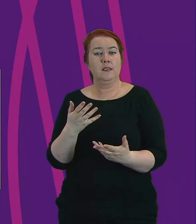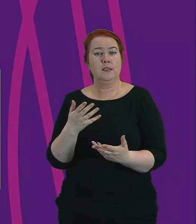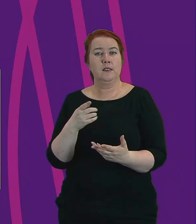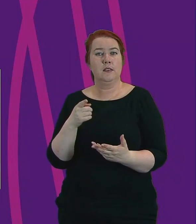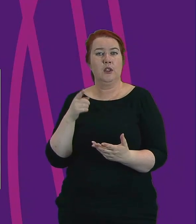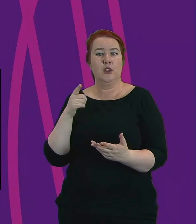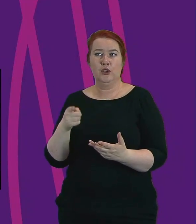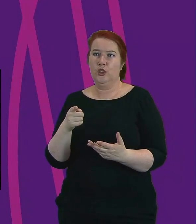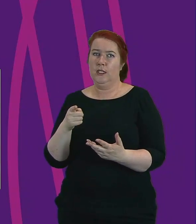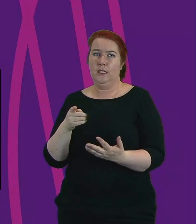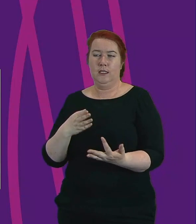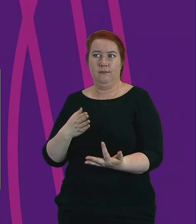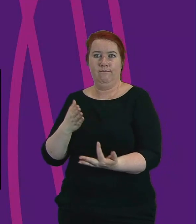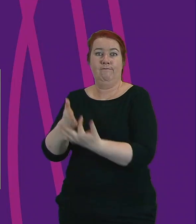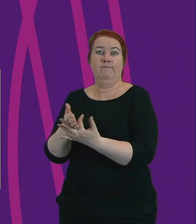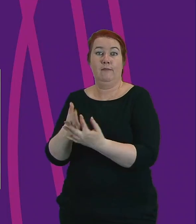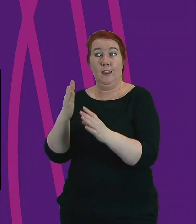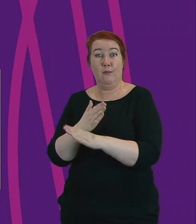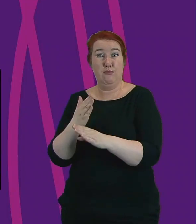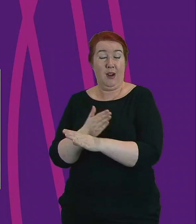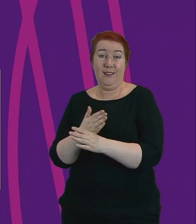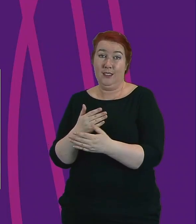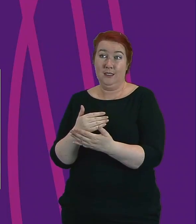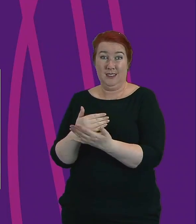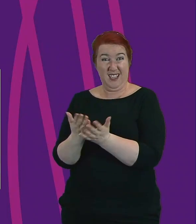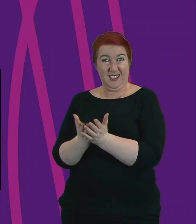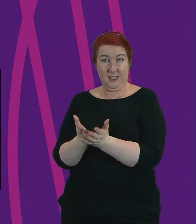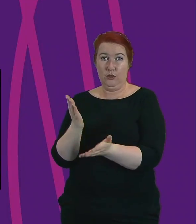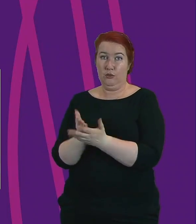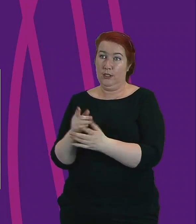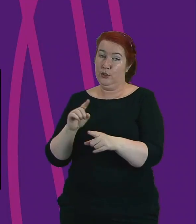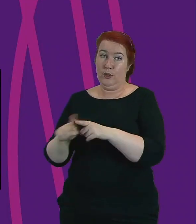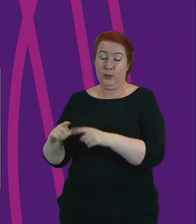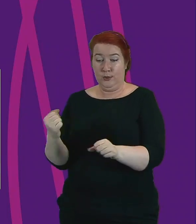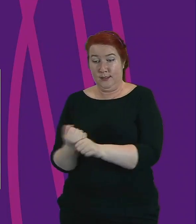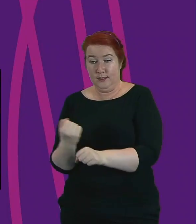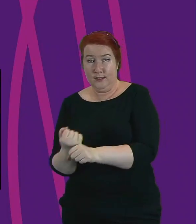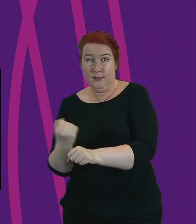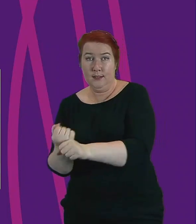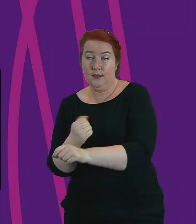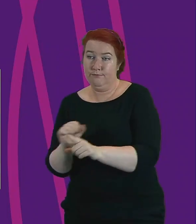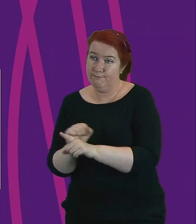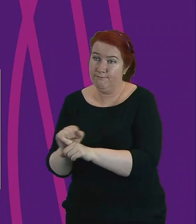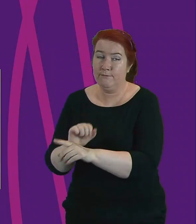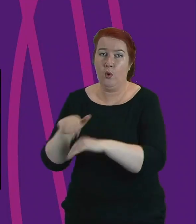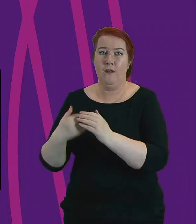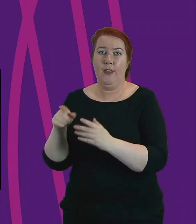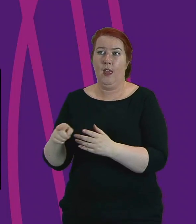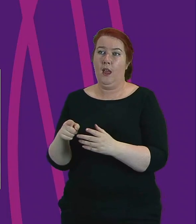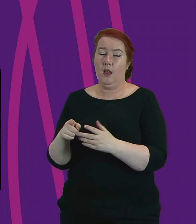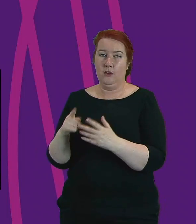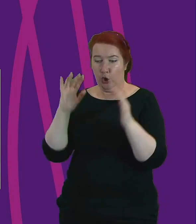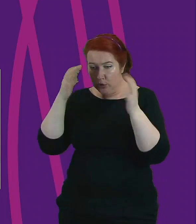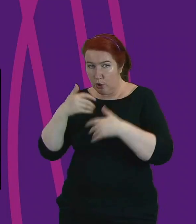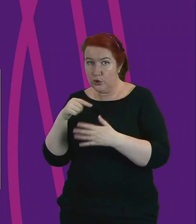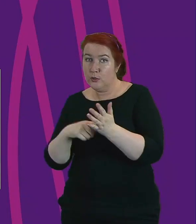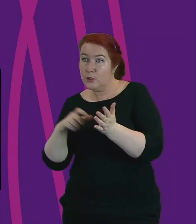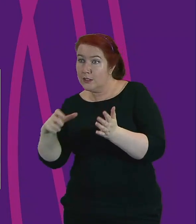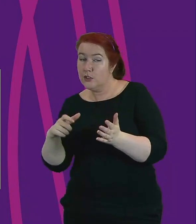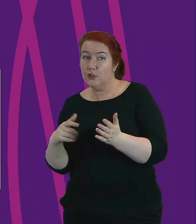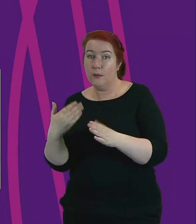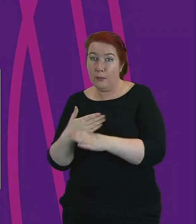the private sector to pick up the pieces about concerns, about terms and conditions of employment, whether